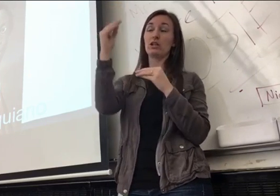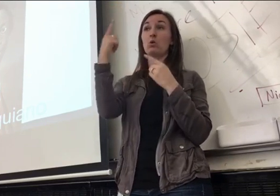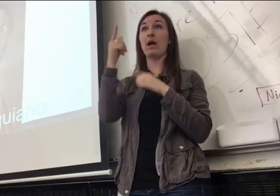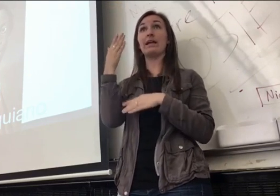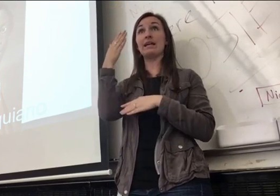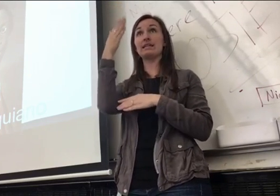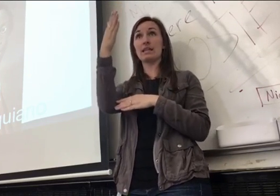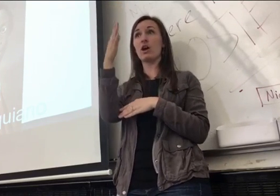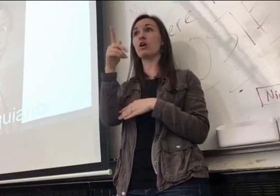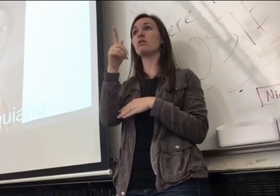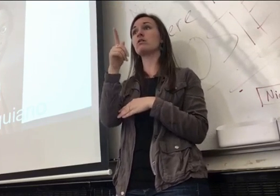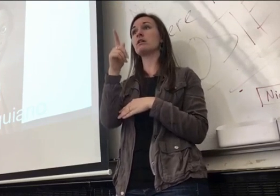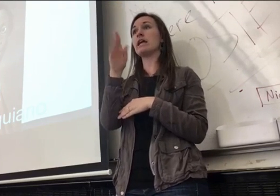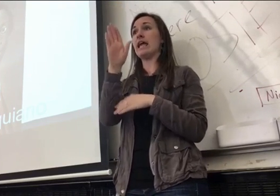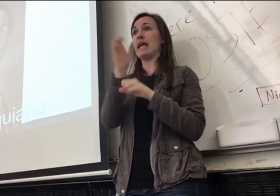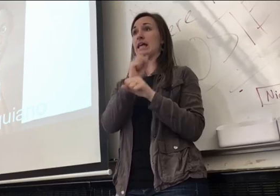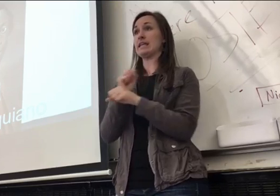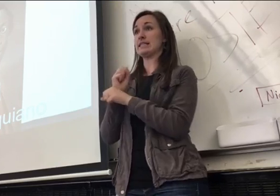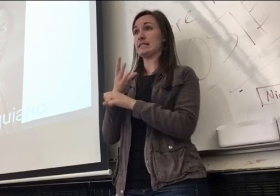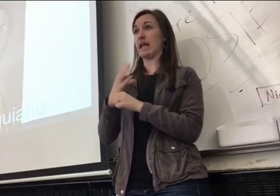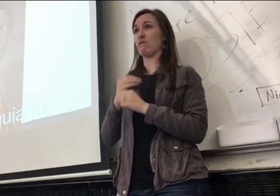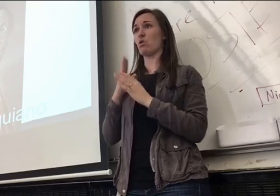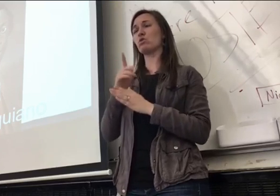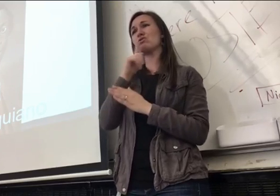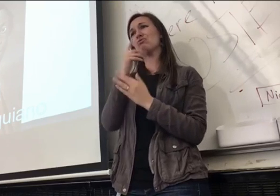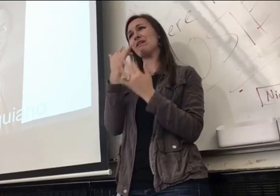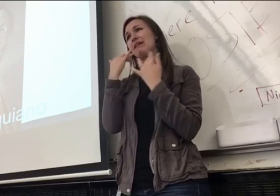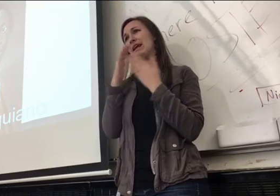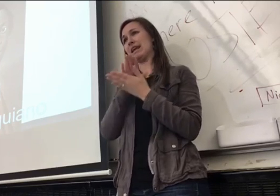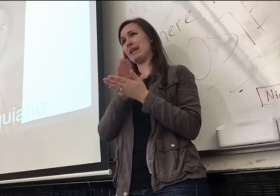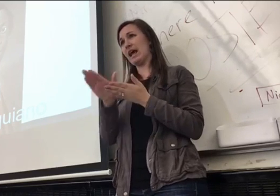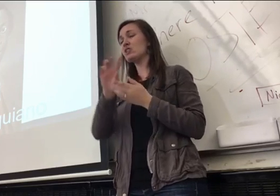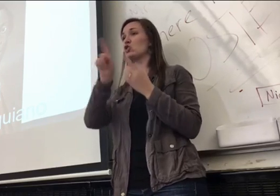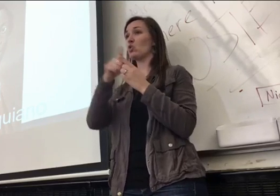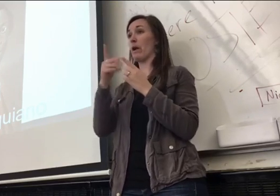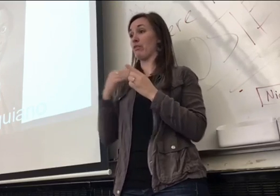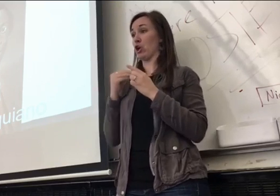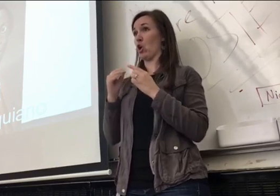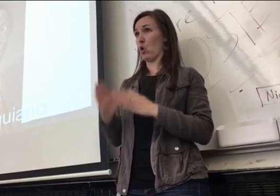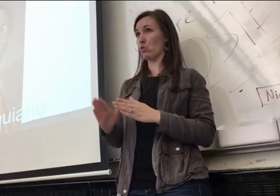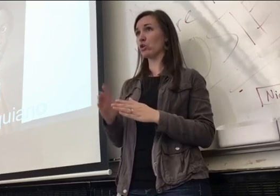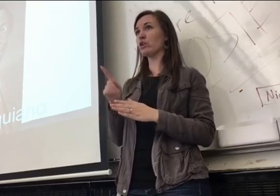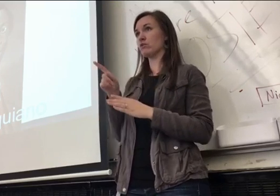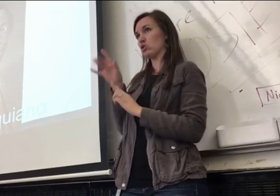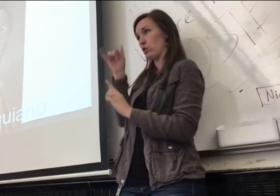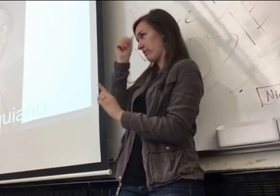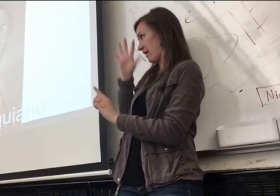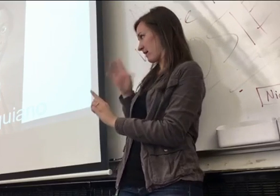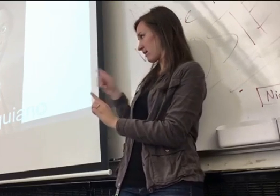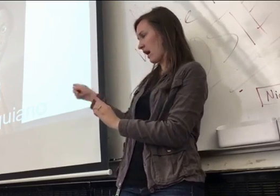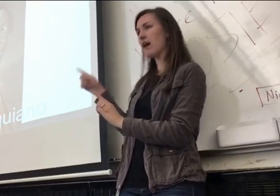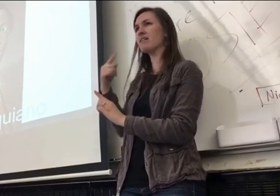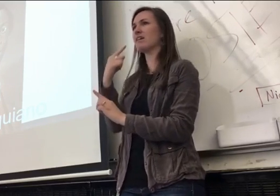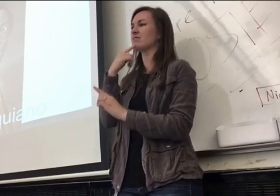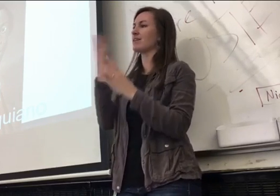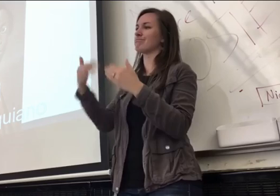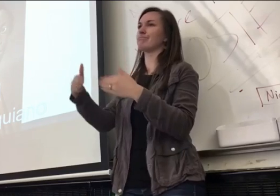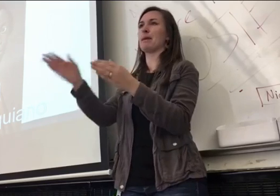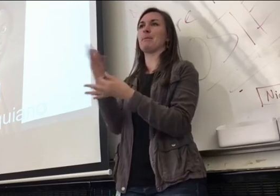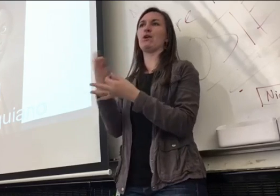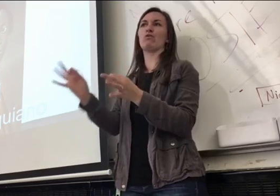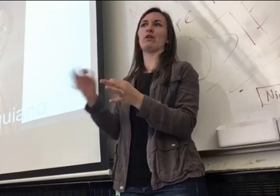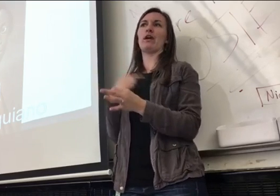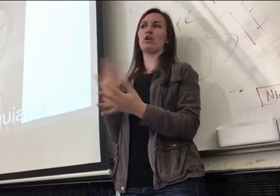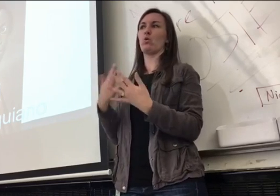owner is actually very kind. When the slave owner dies, he actually releases him and frees him, and he becomes one of the most successful African Americans in the